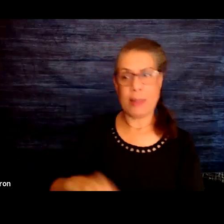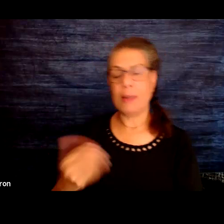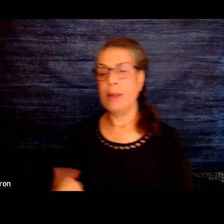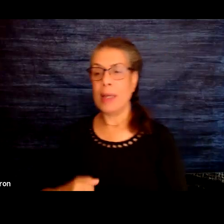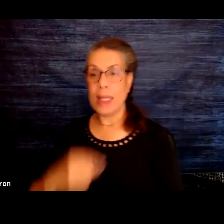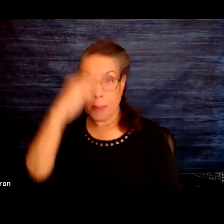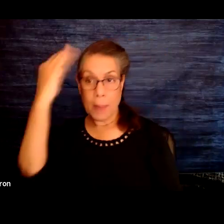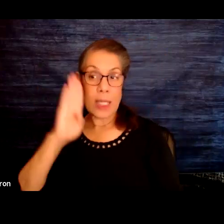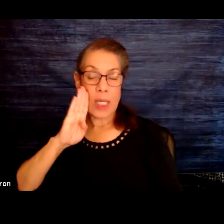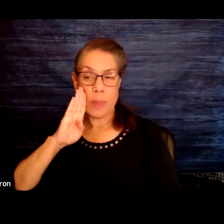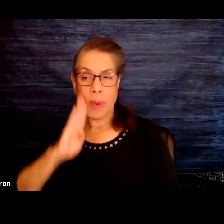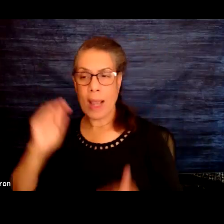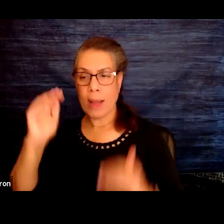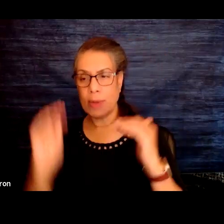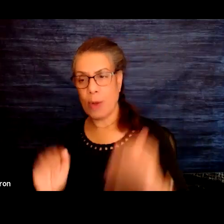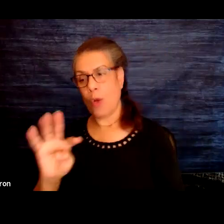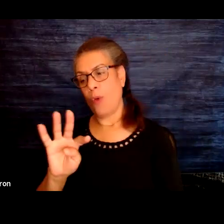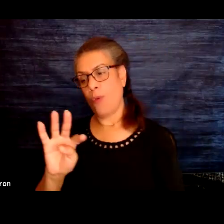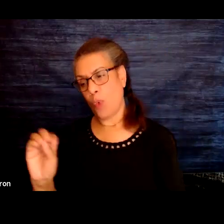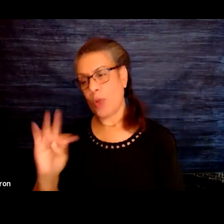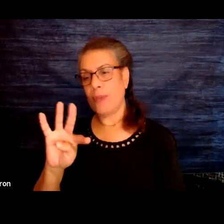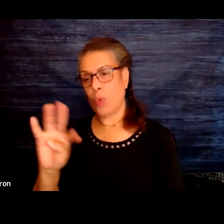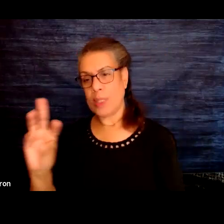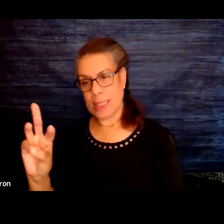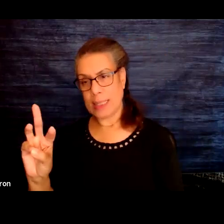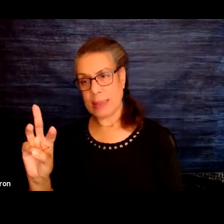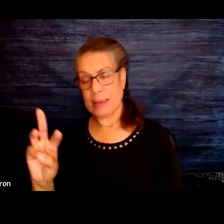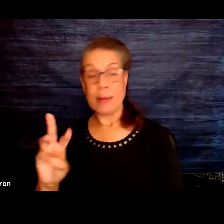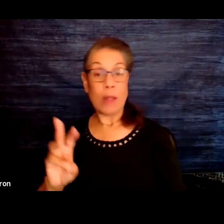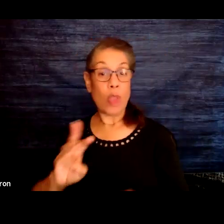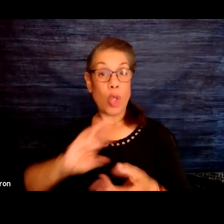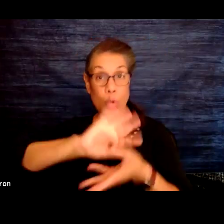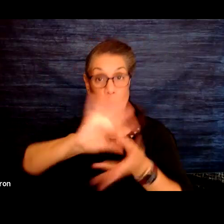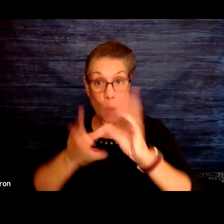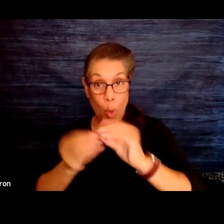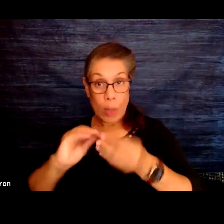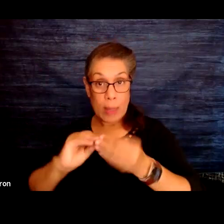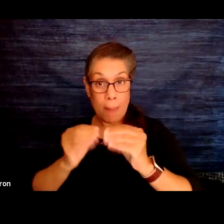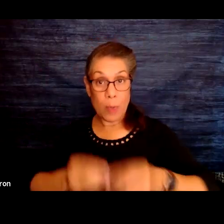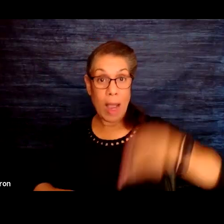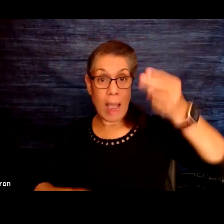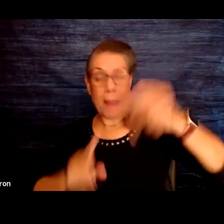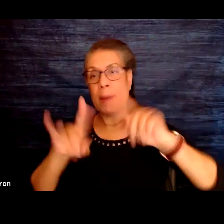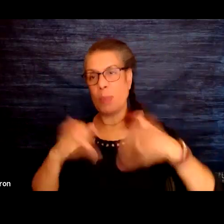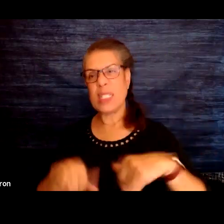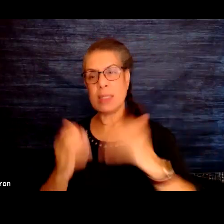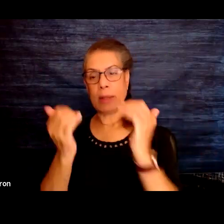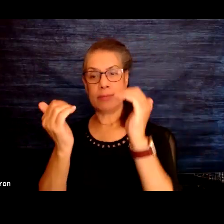and 44% respectively. So while the total number has risen, we have not been able to close those gaps as of